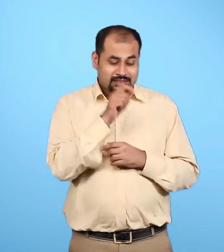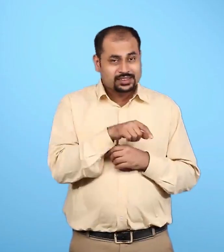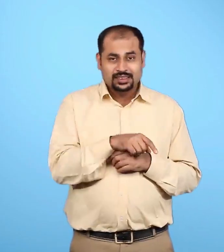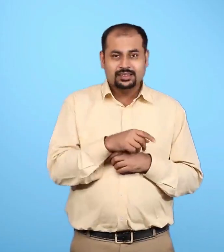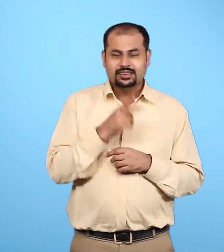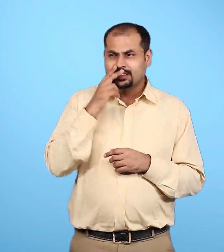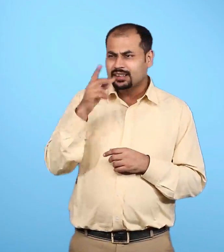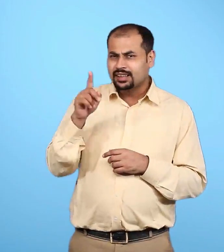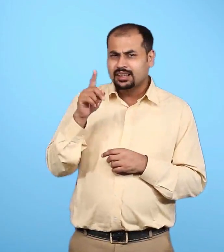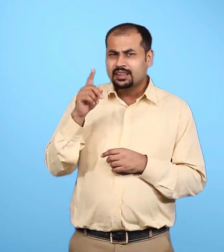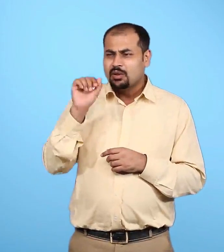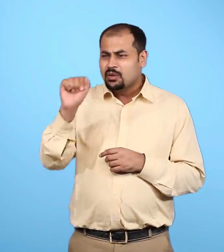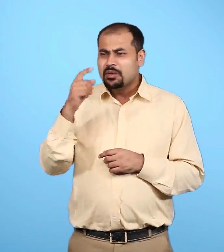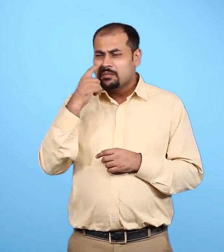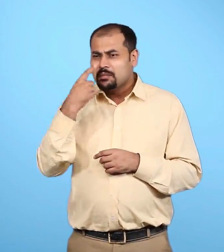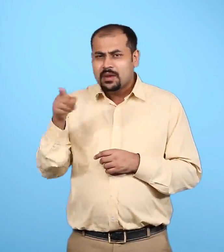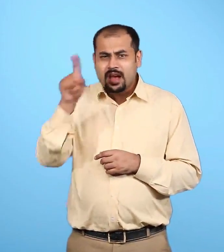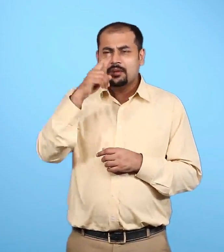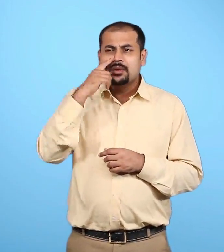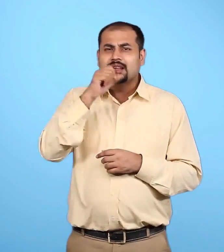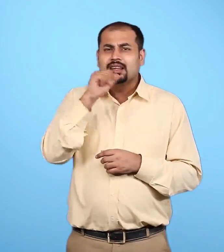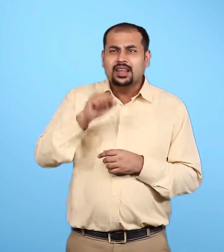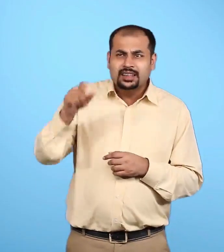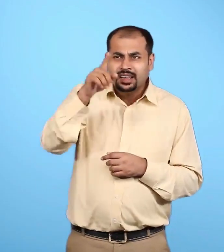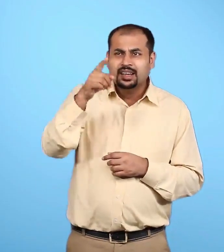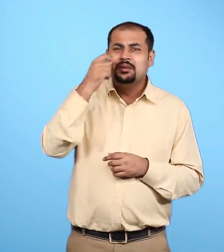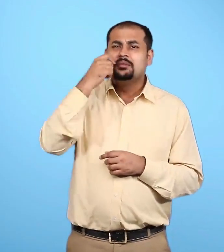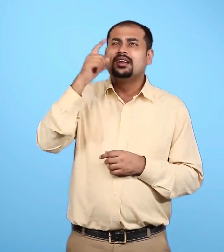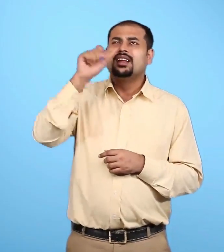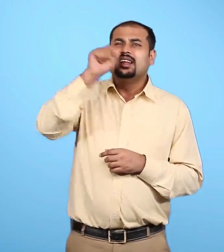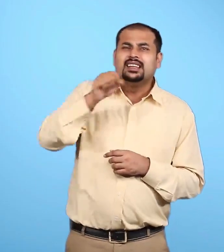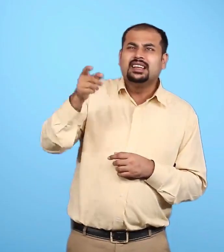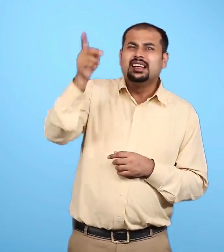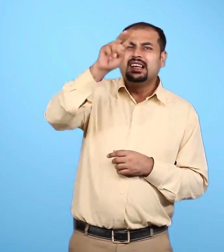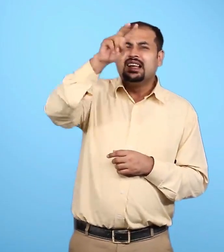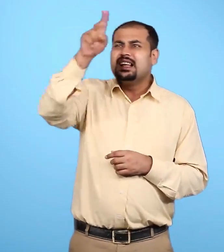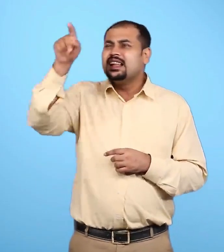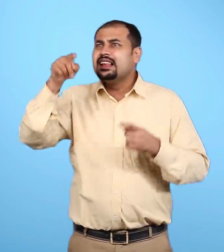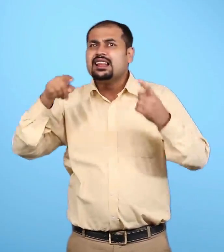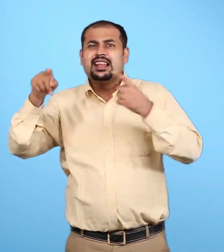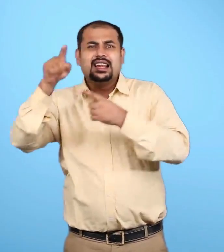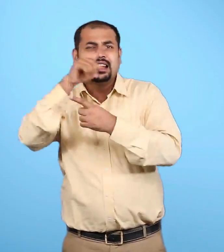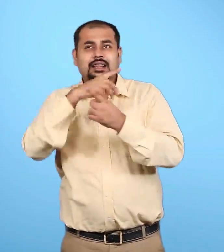Madhav got confused. He couldn't imagine his mother's grandmother's mother.